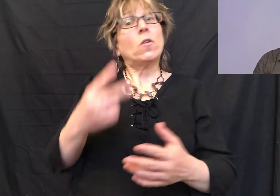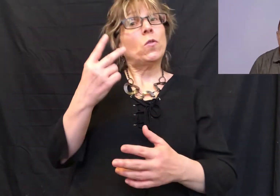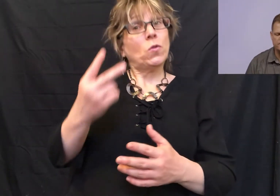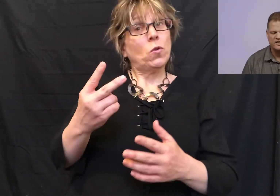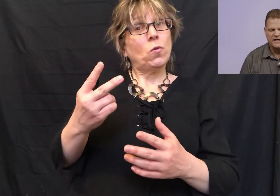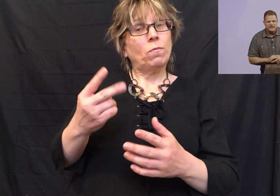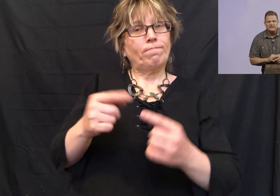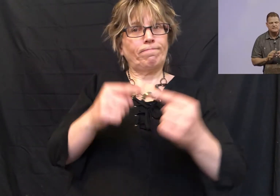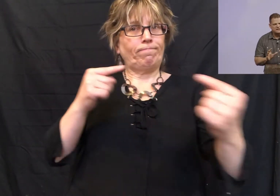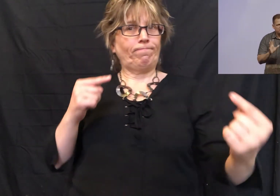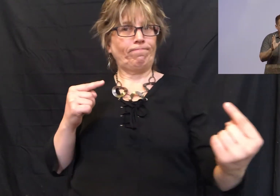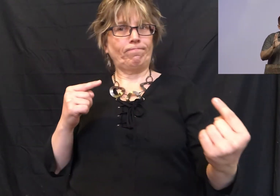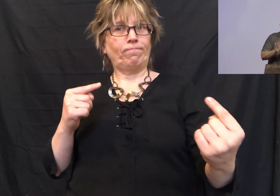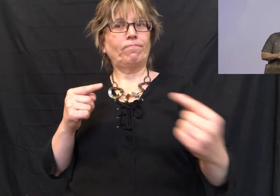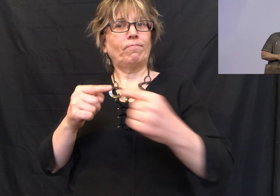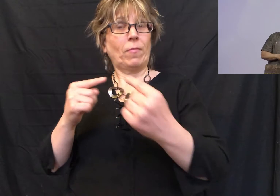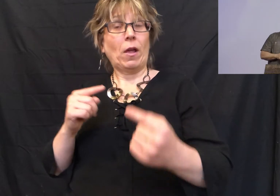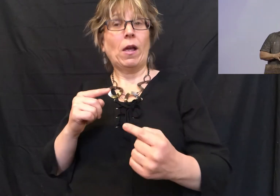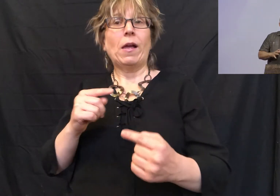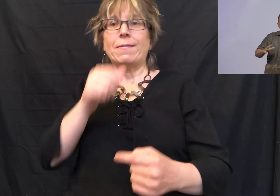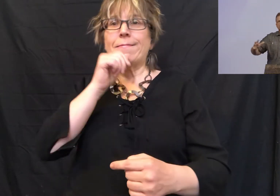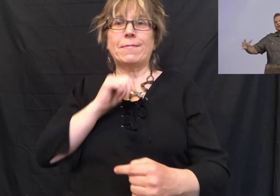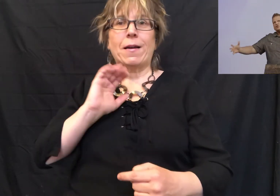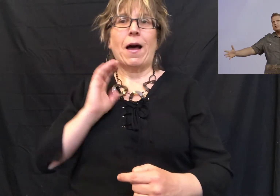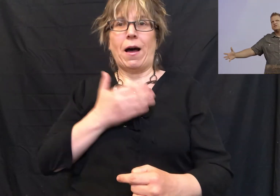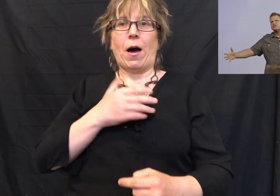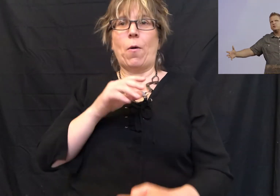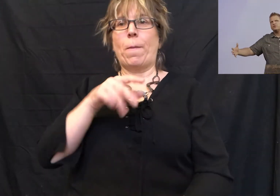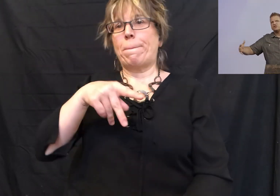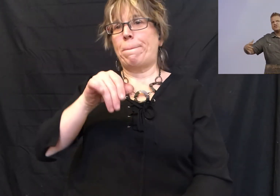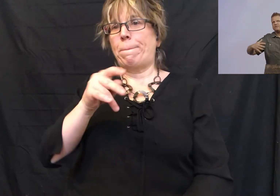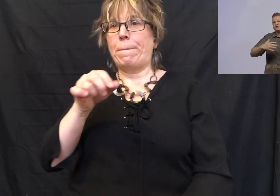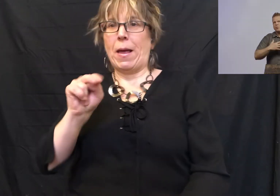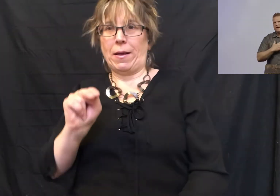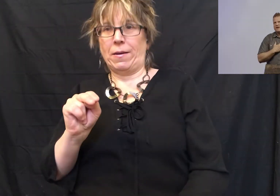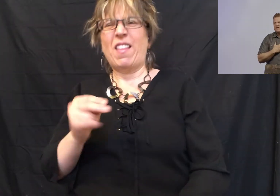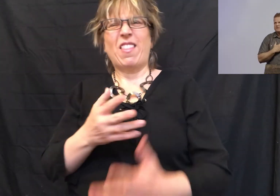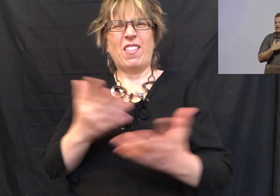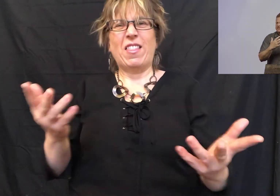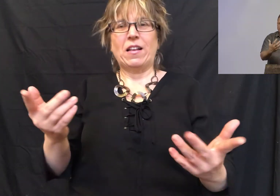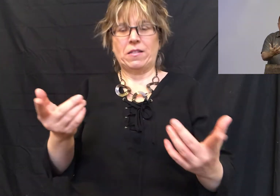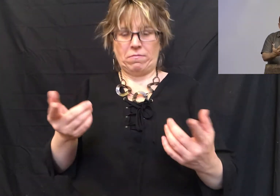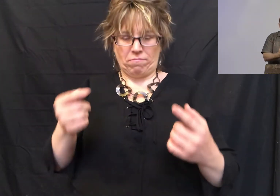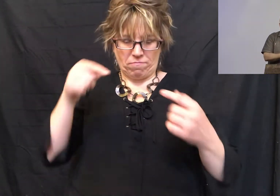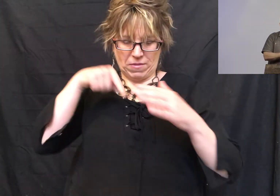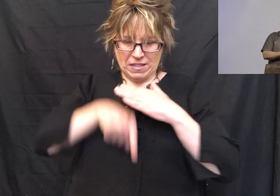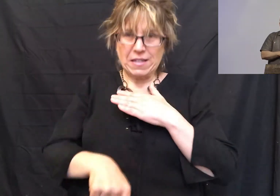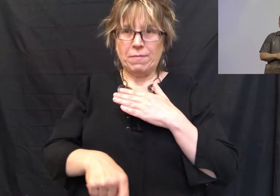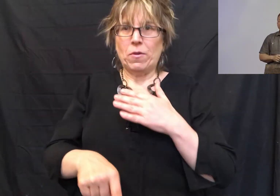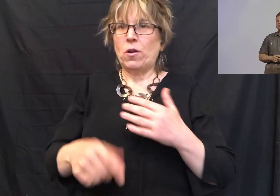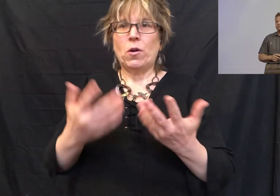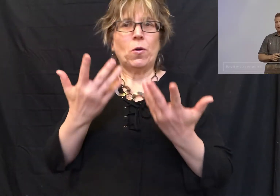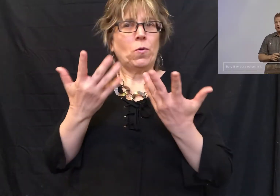two extremes in dealing with our pain. There's two extremes in dealing with our stuff that's way down deep inside that we don't want to